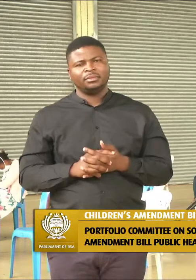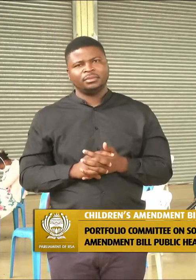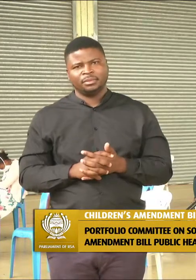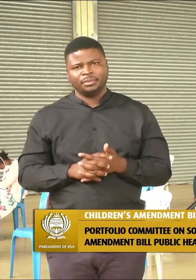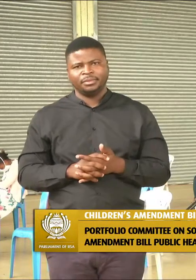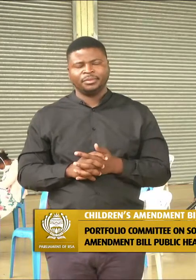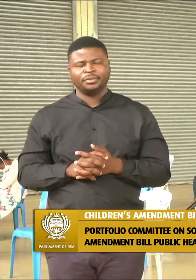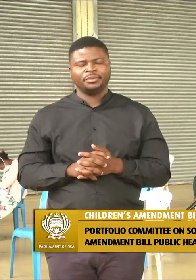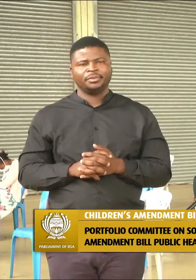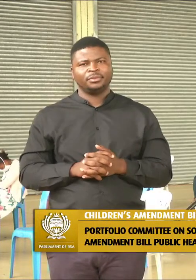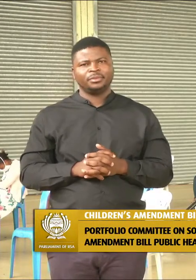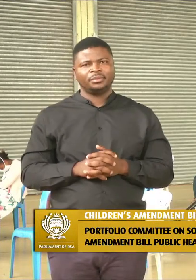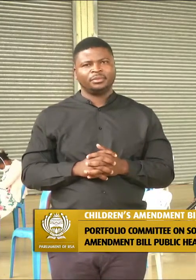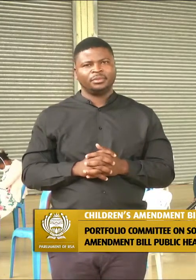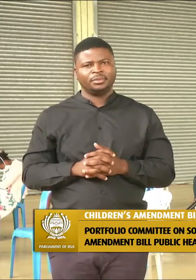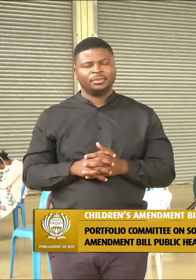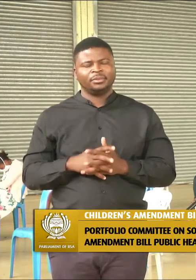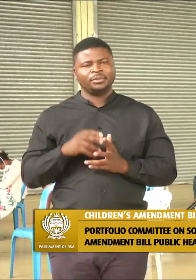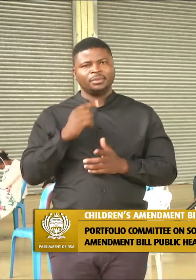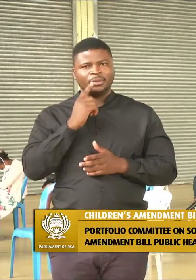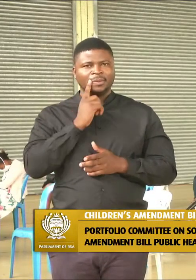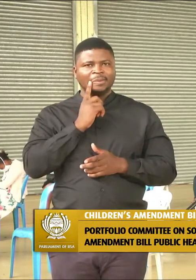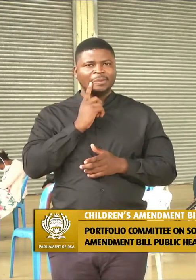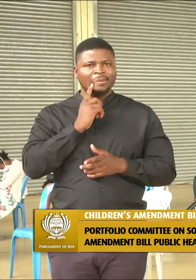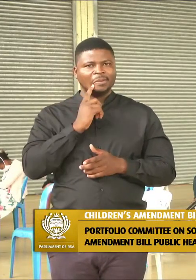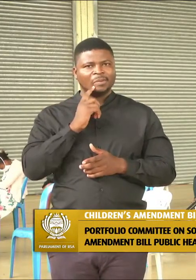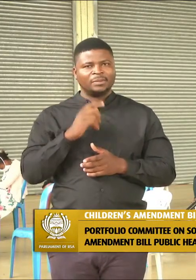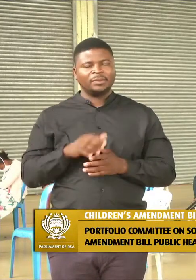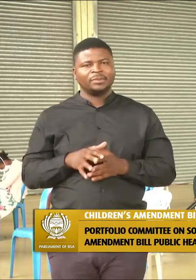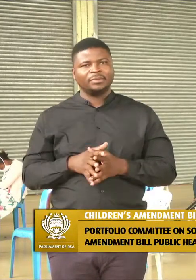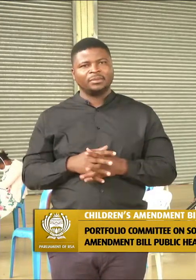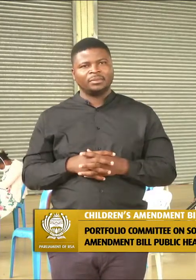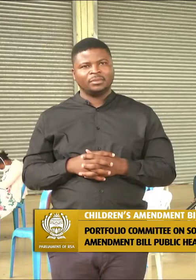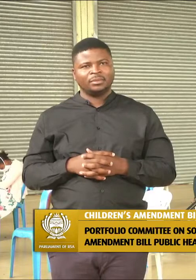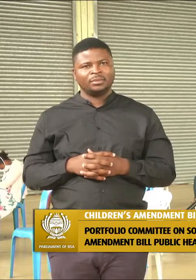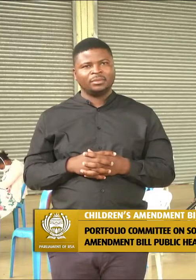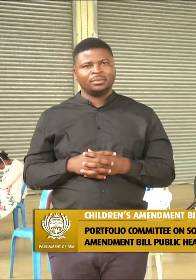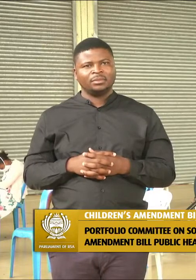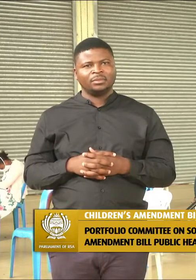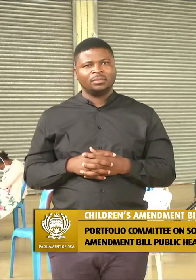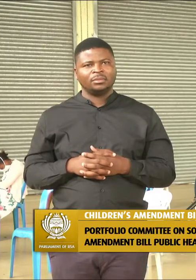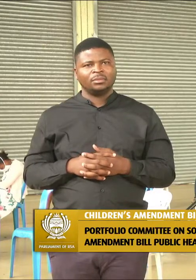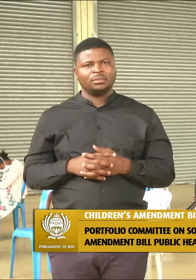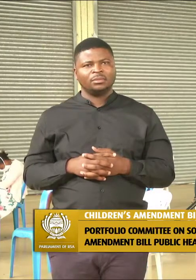labanye obaba nje okuke kwenzeka kubona kuthiwe ubaba unukubeze umntwana.